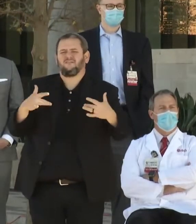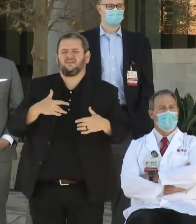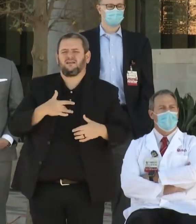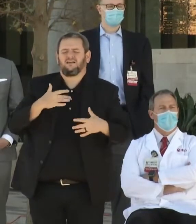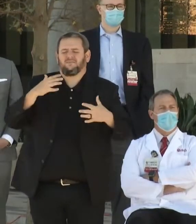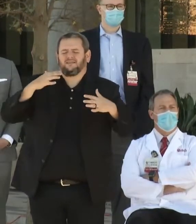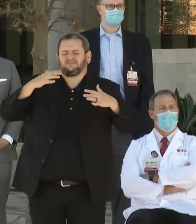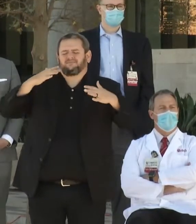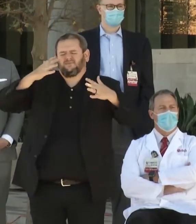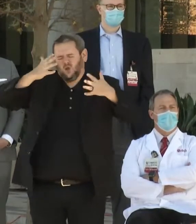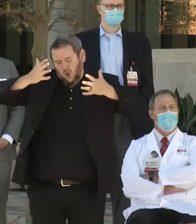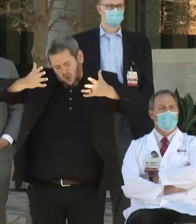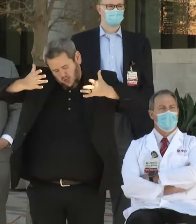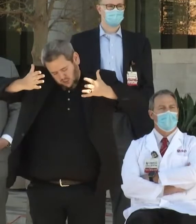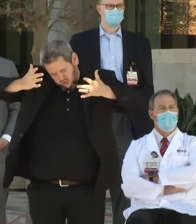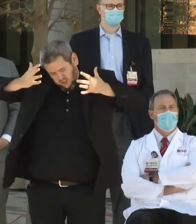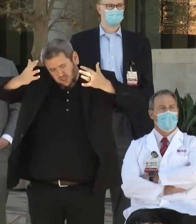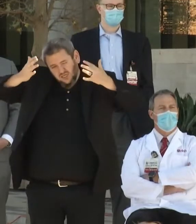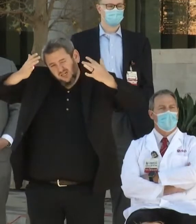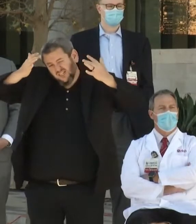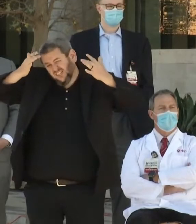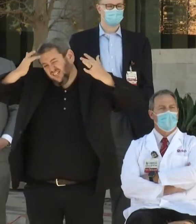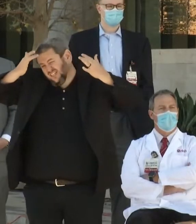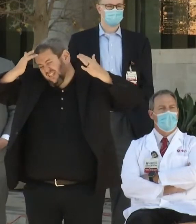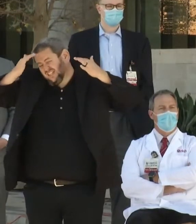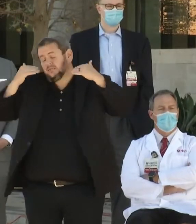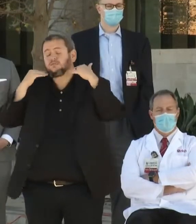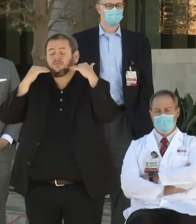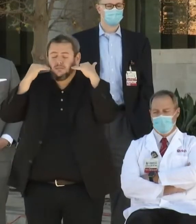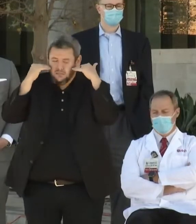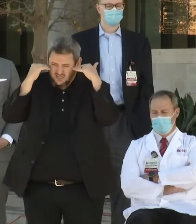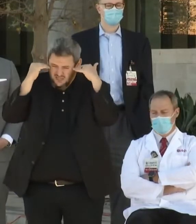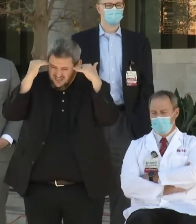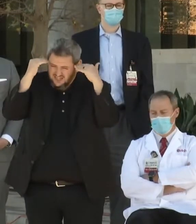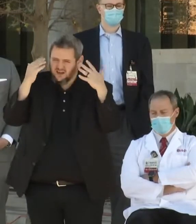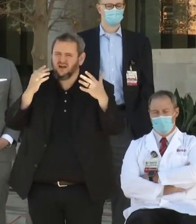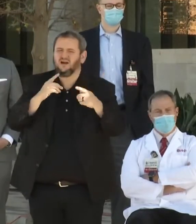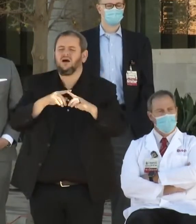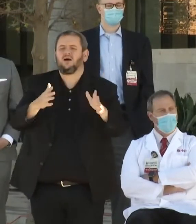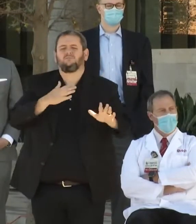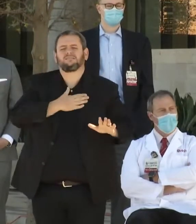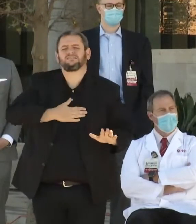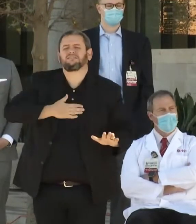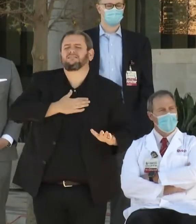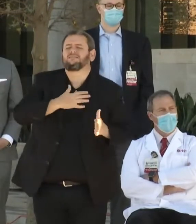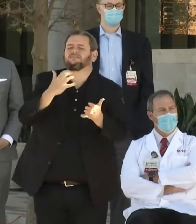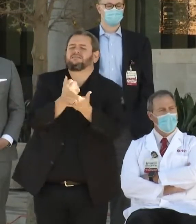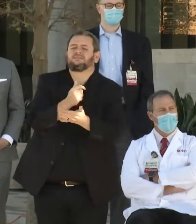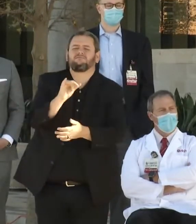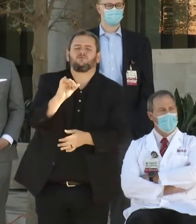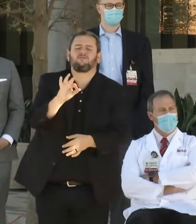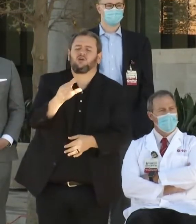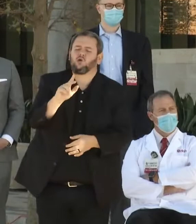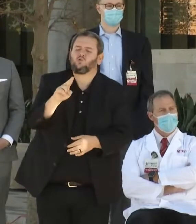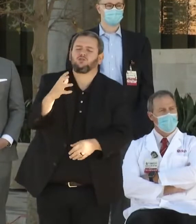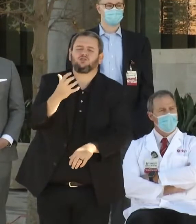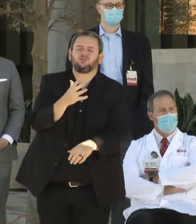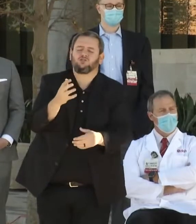be available, but the flu vaccine is. Please get yours today. Thank you.